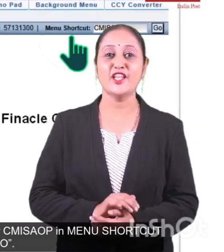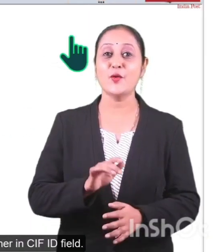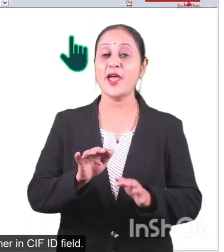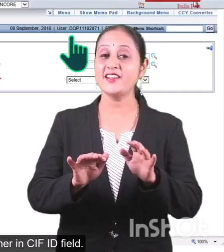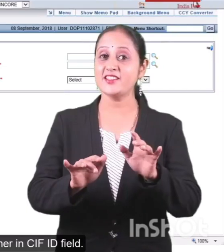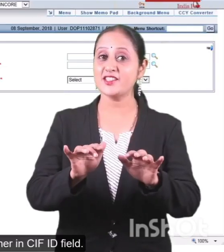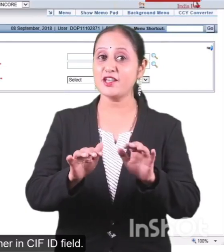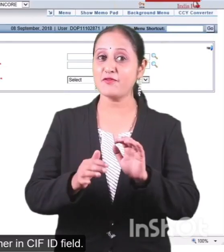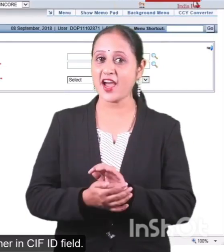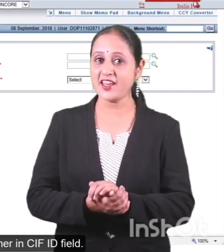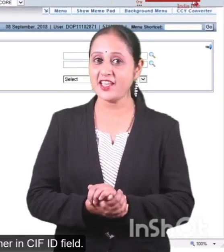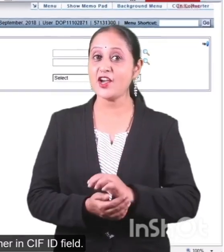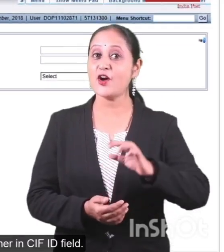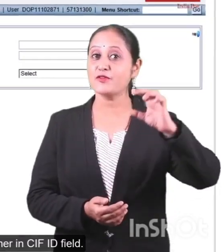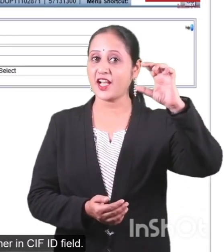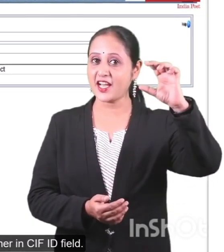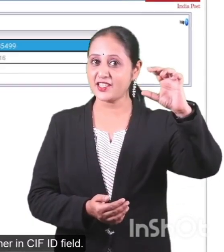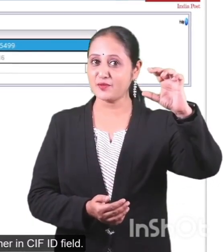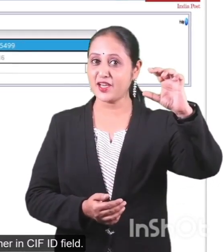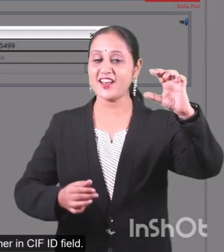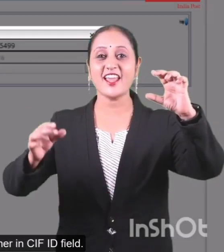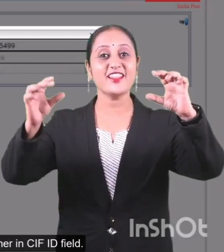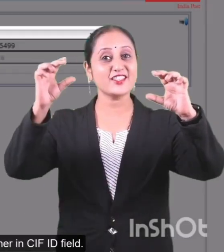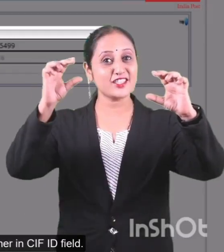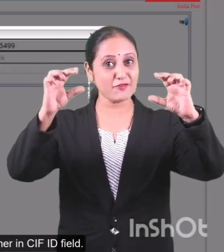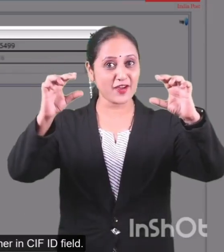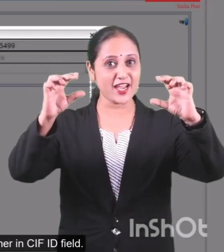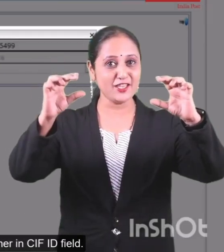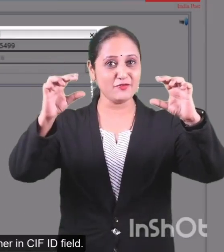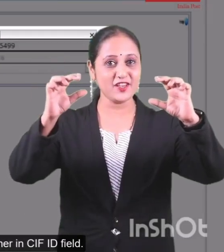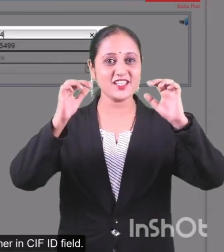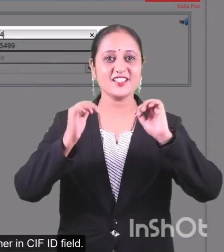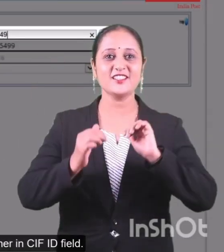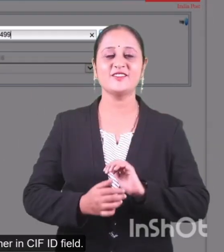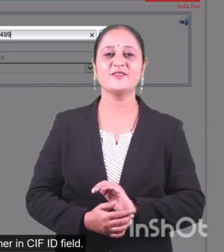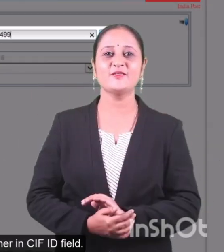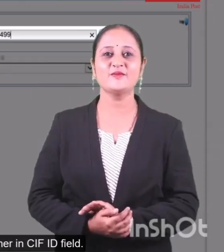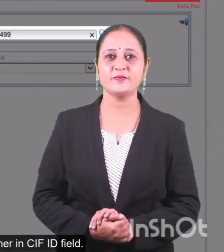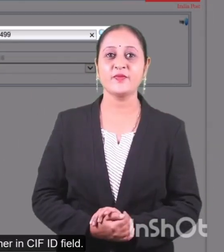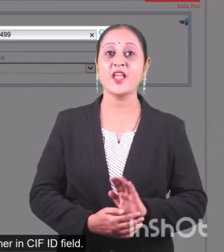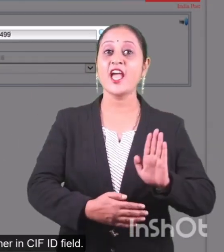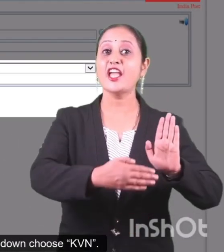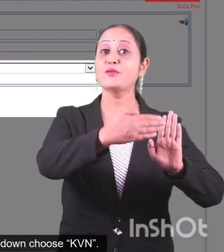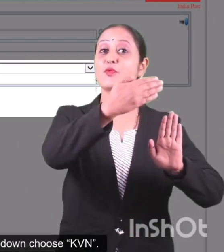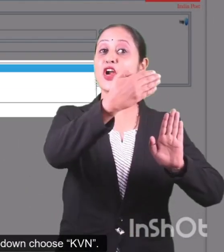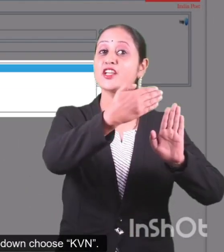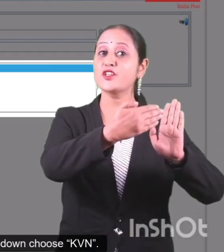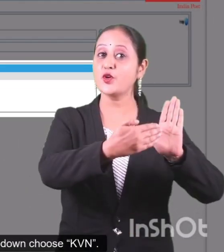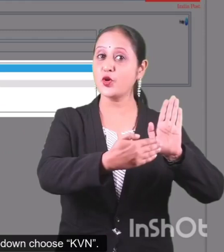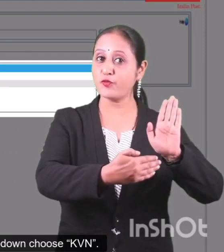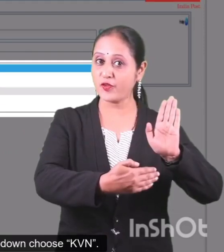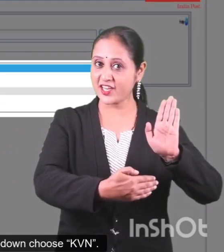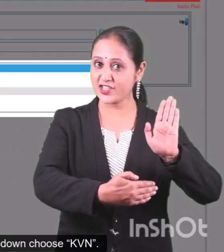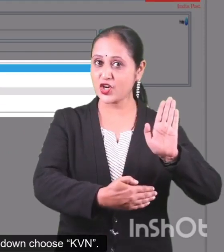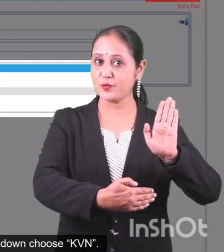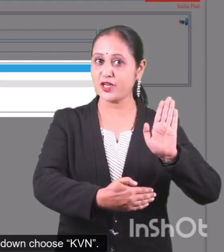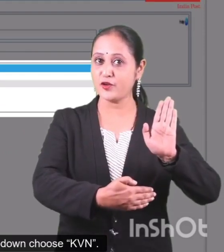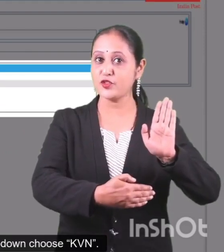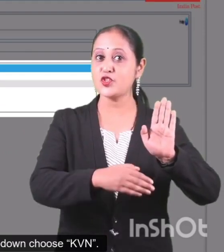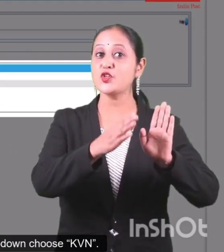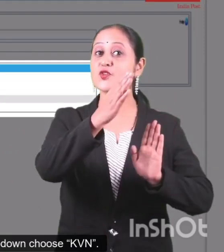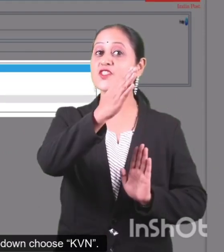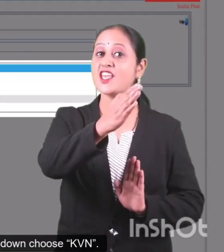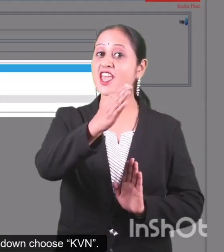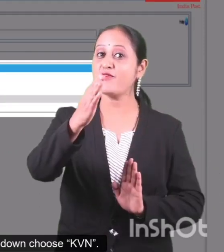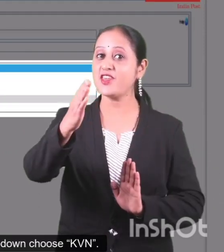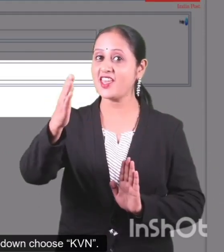Go. Now enter the SIF ID of the customer in the SIF ID field. In the product group field